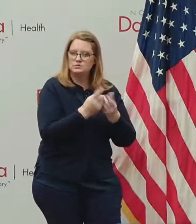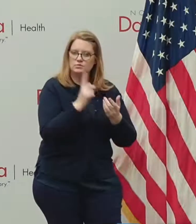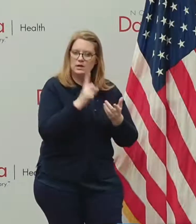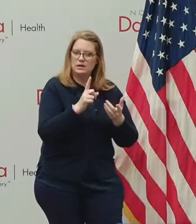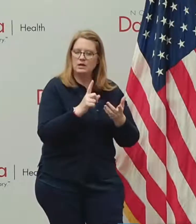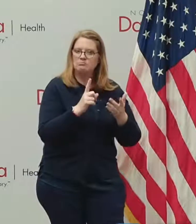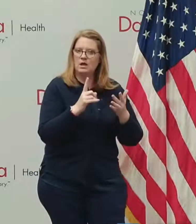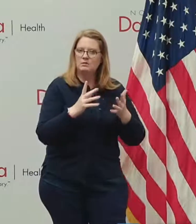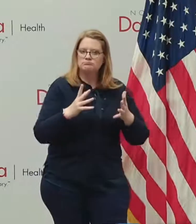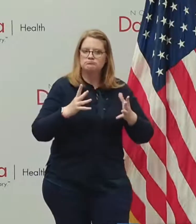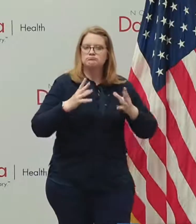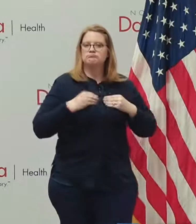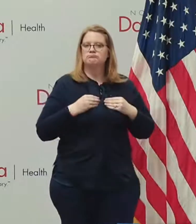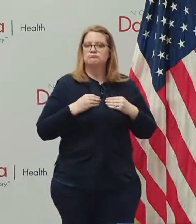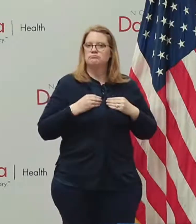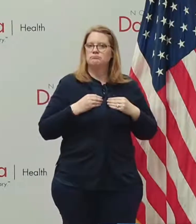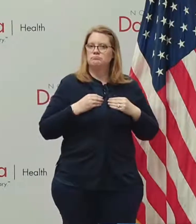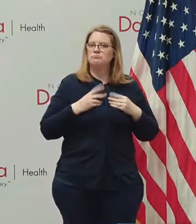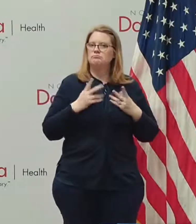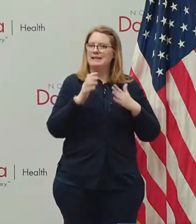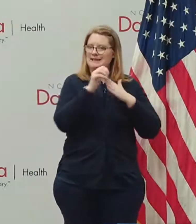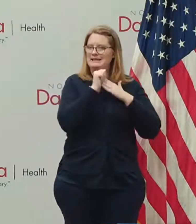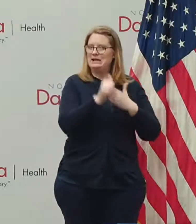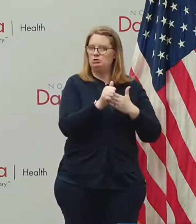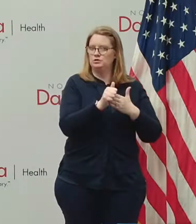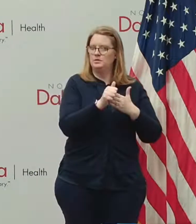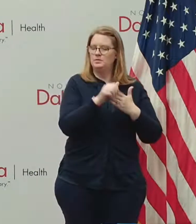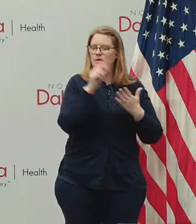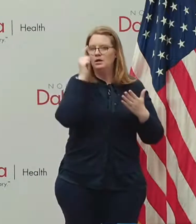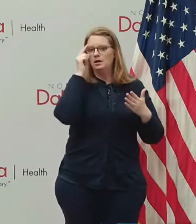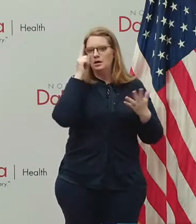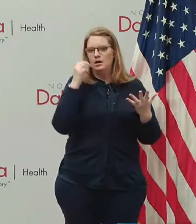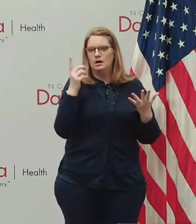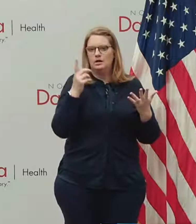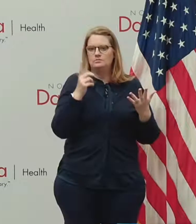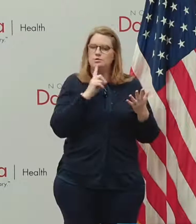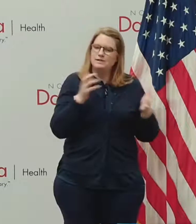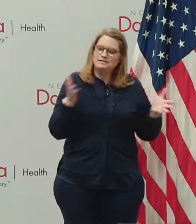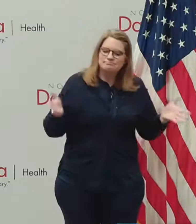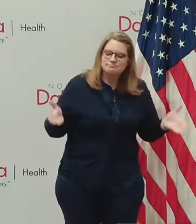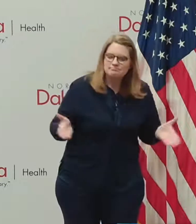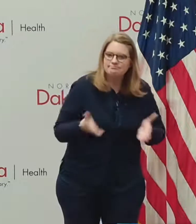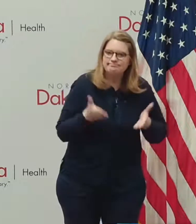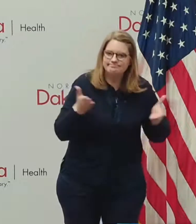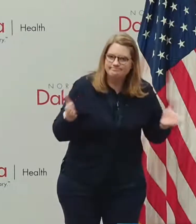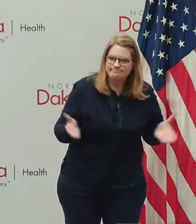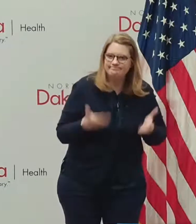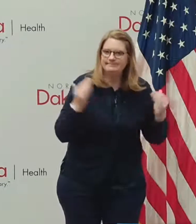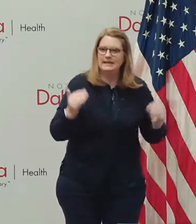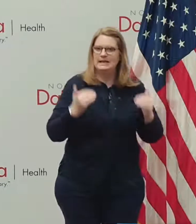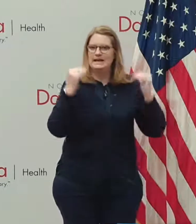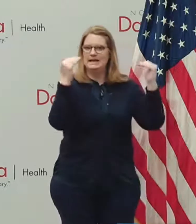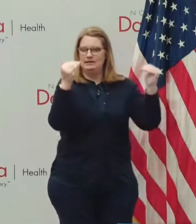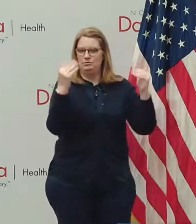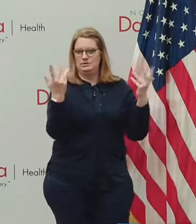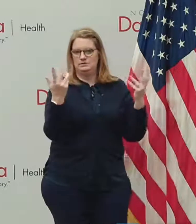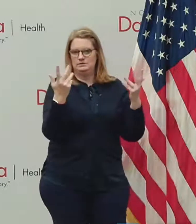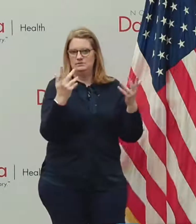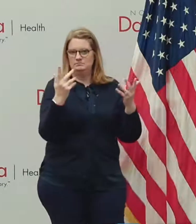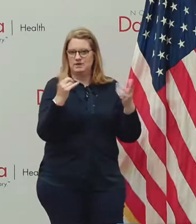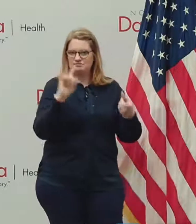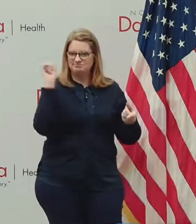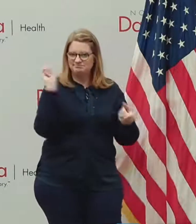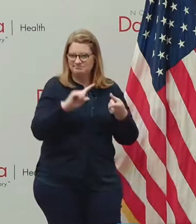the state and taking leadership with their membership to urge increased